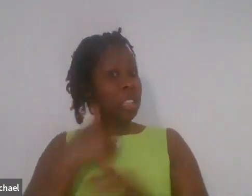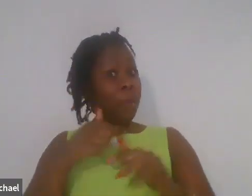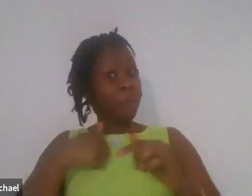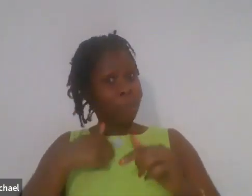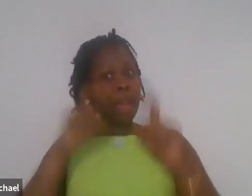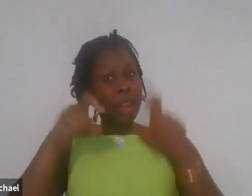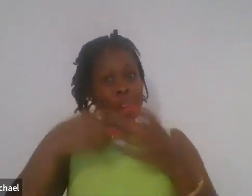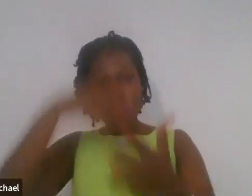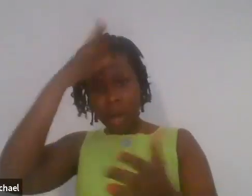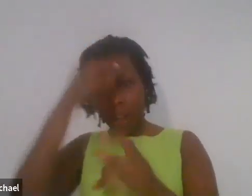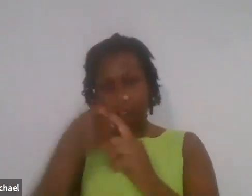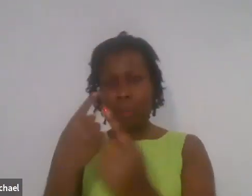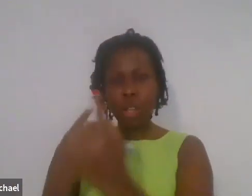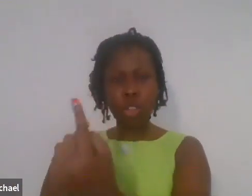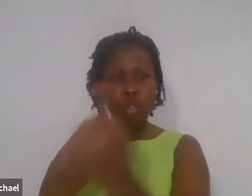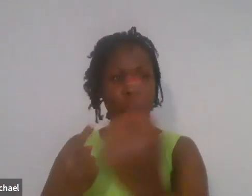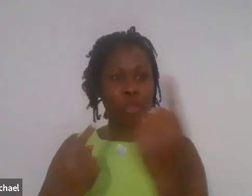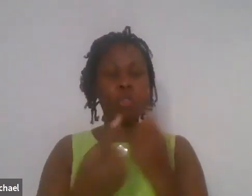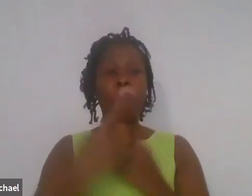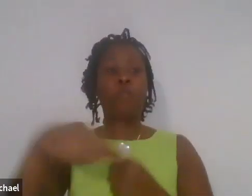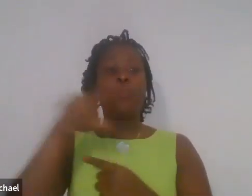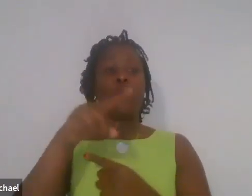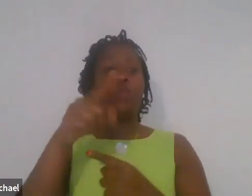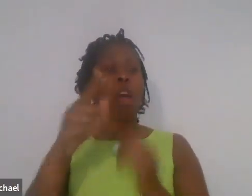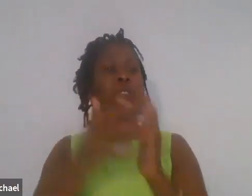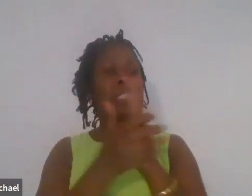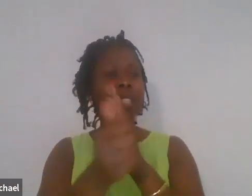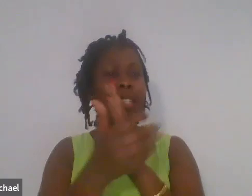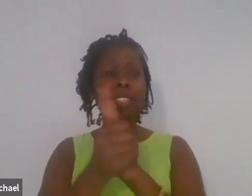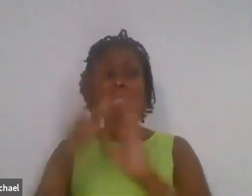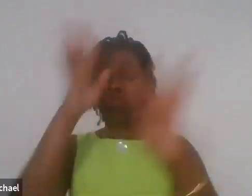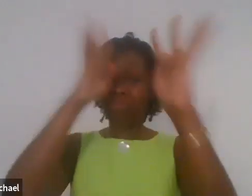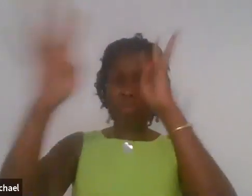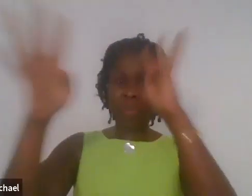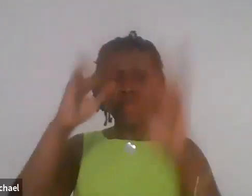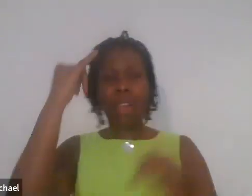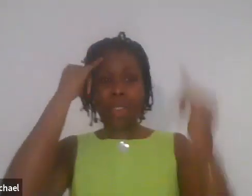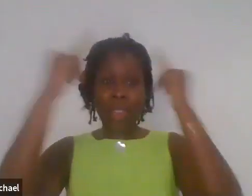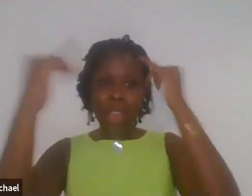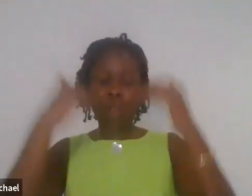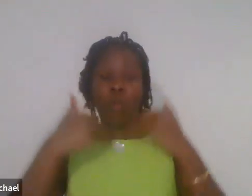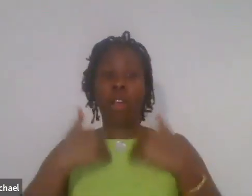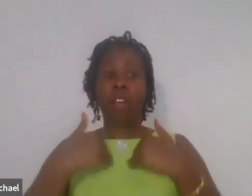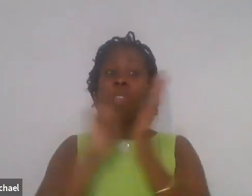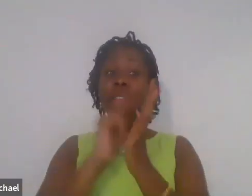interacting with each other, this will make us understand each other. And I know each one of you have skills and you're very